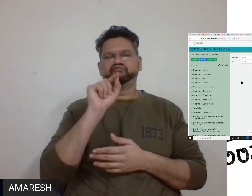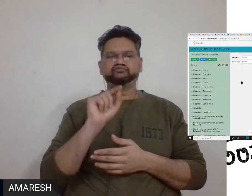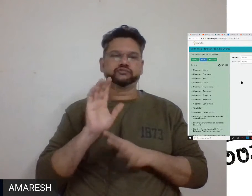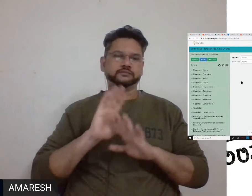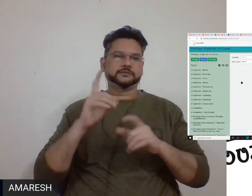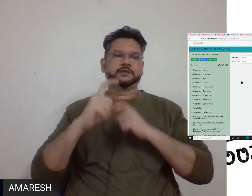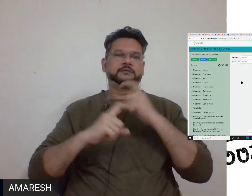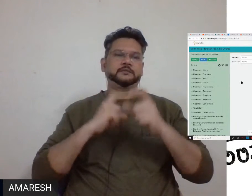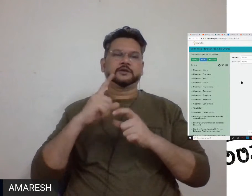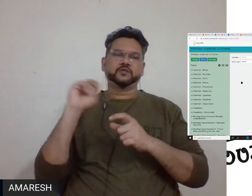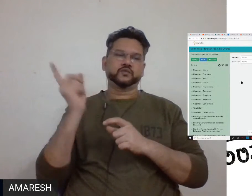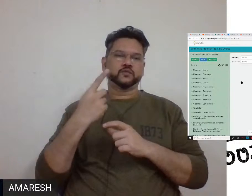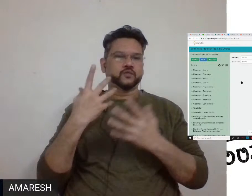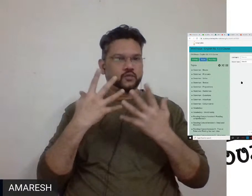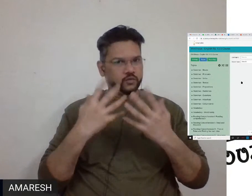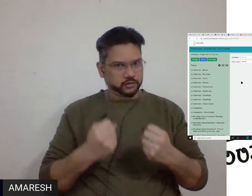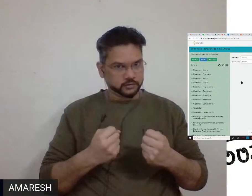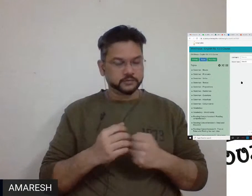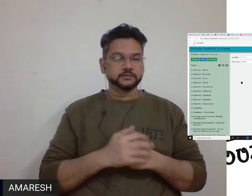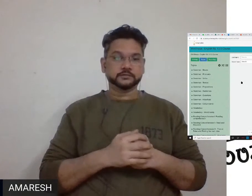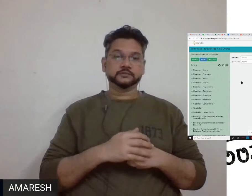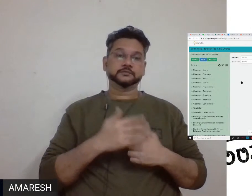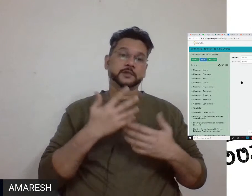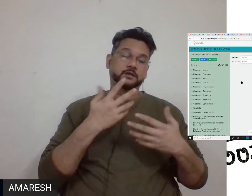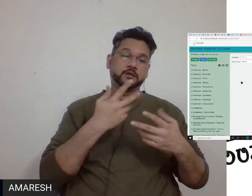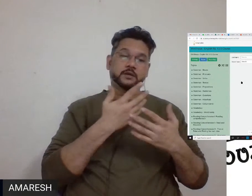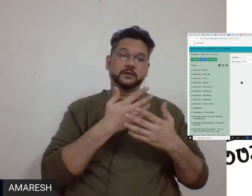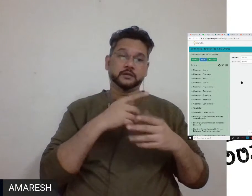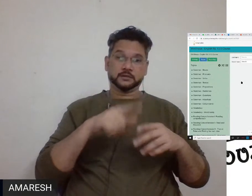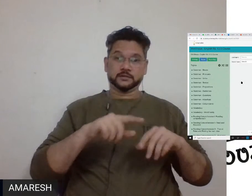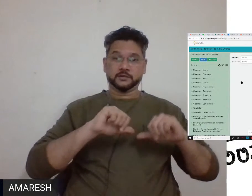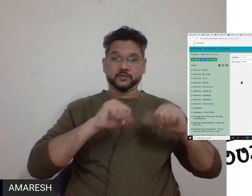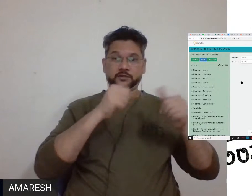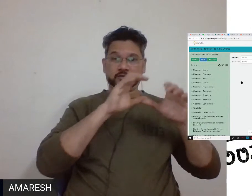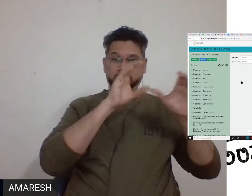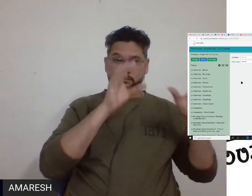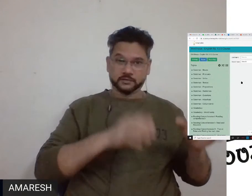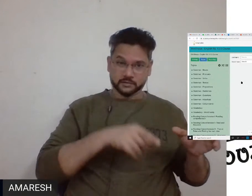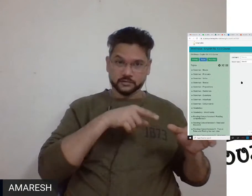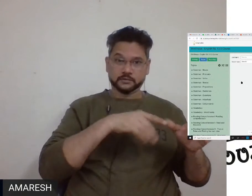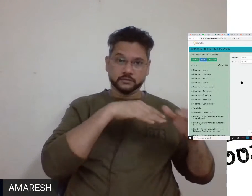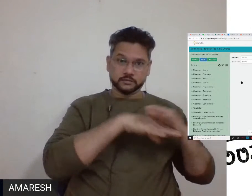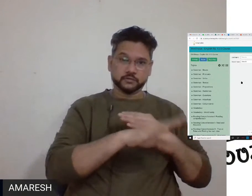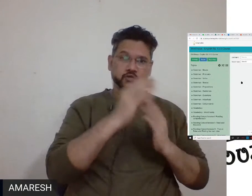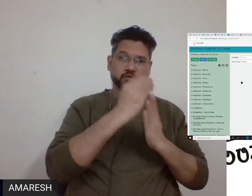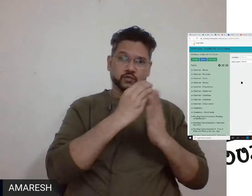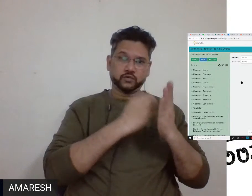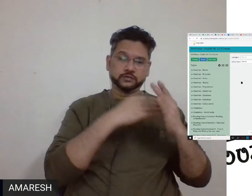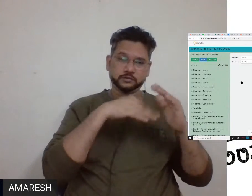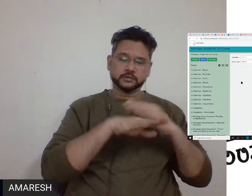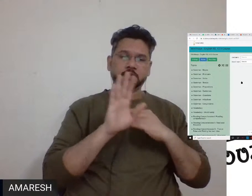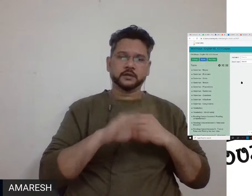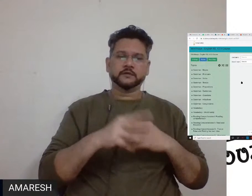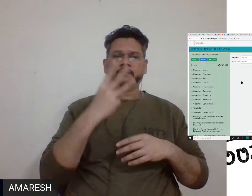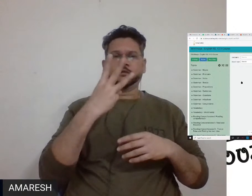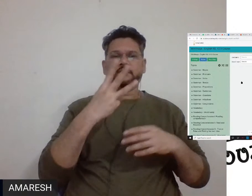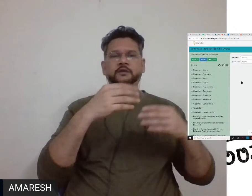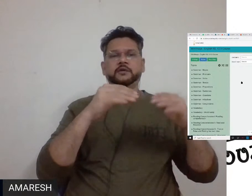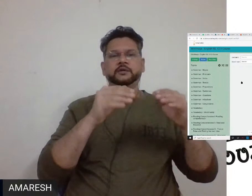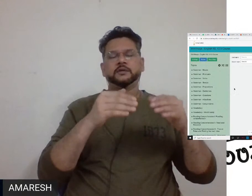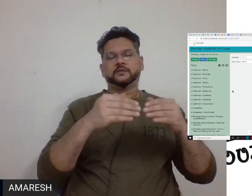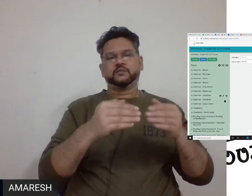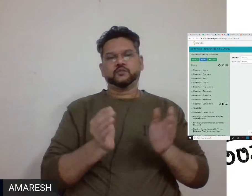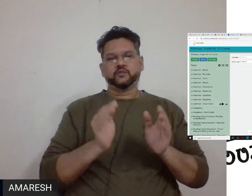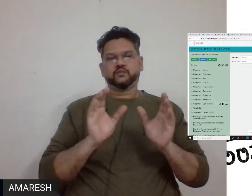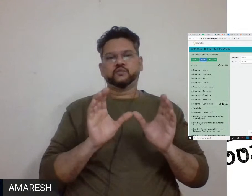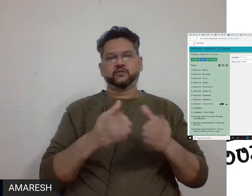And every course in Winmini Academy has three modules, right? So the first module, we call it as